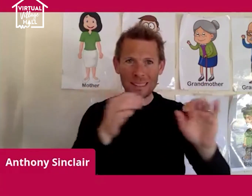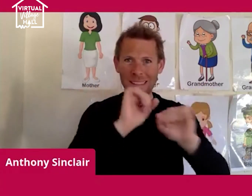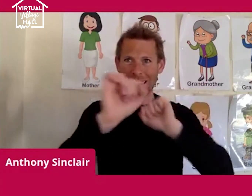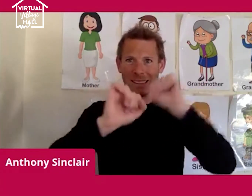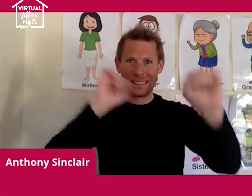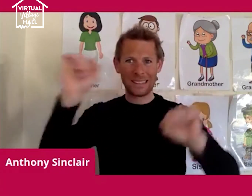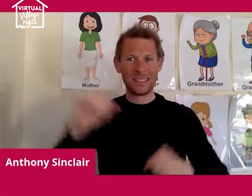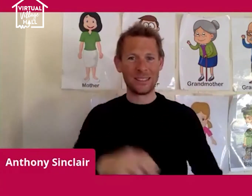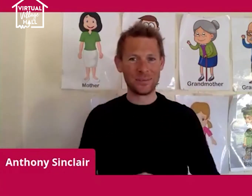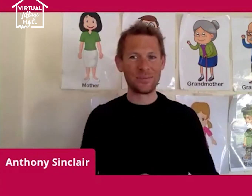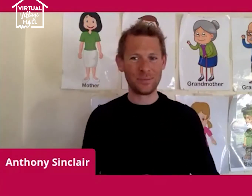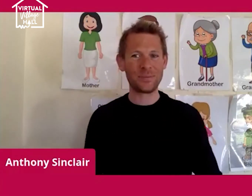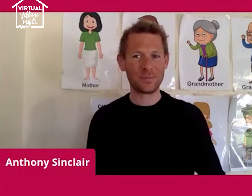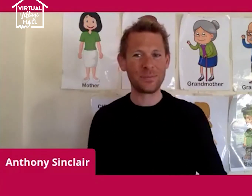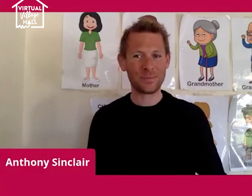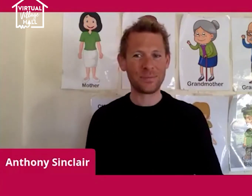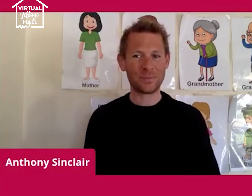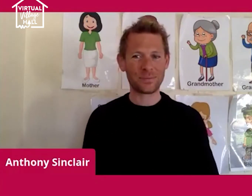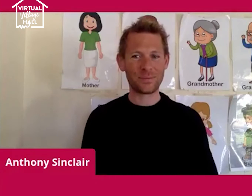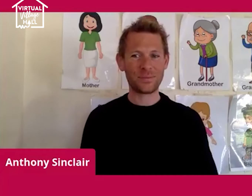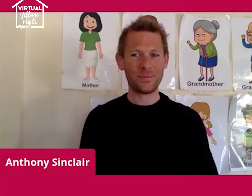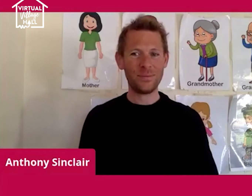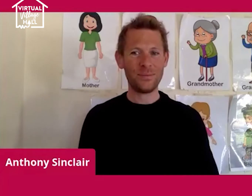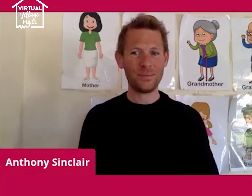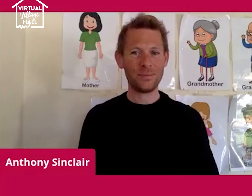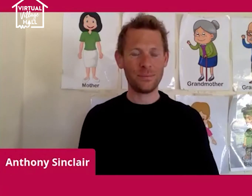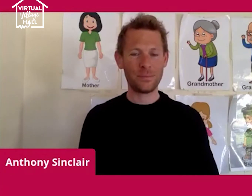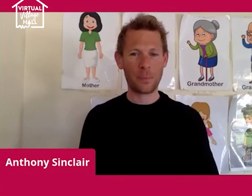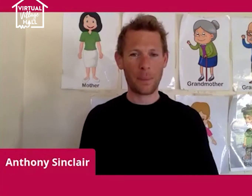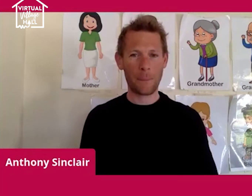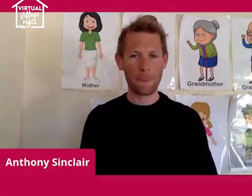a part of that as well, and the history of the linguistics in each